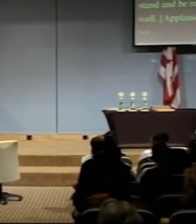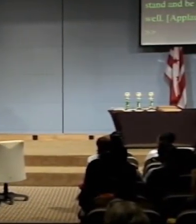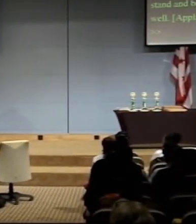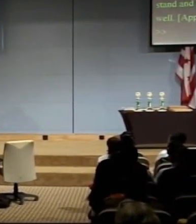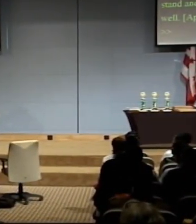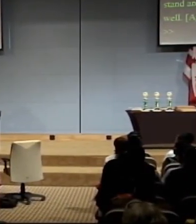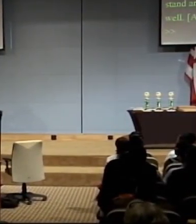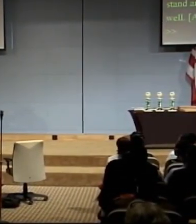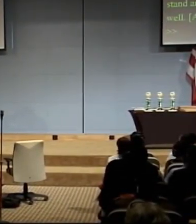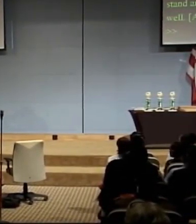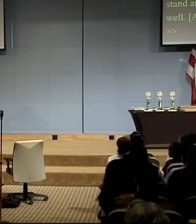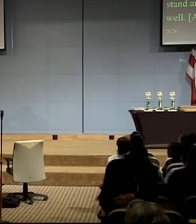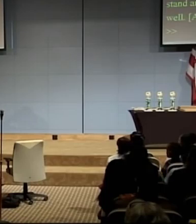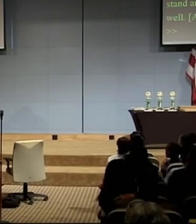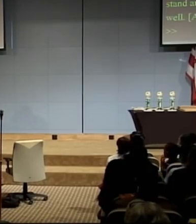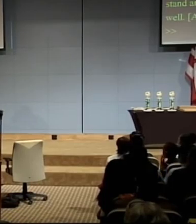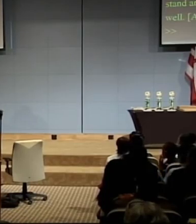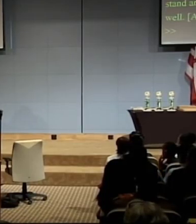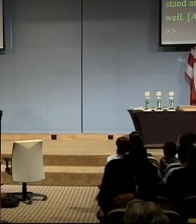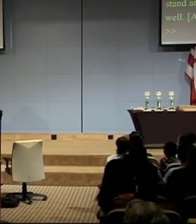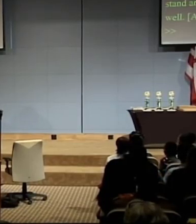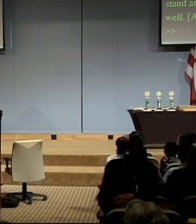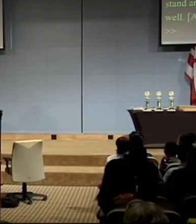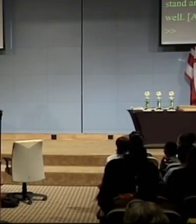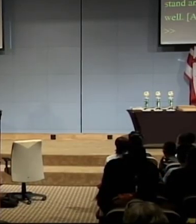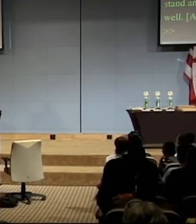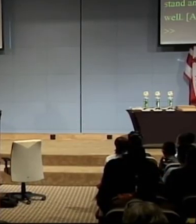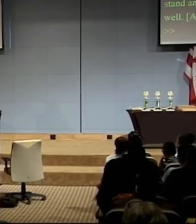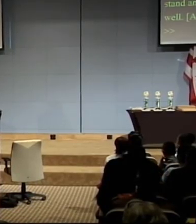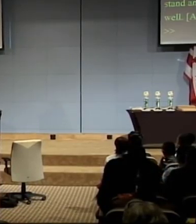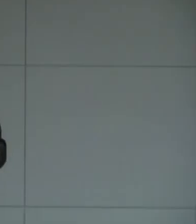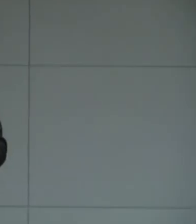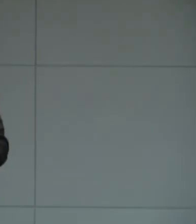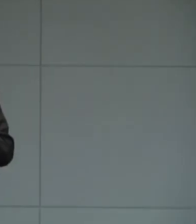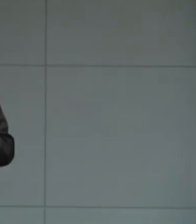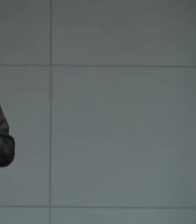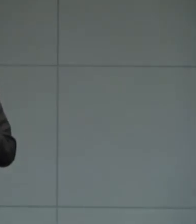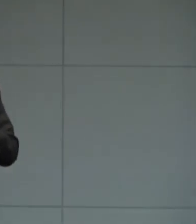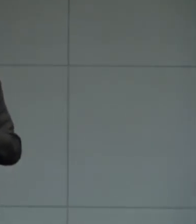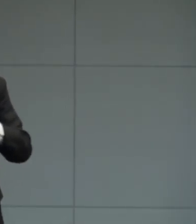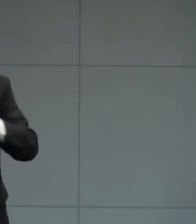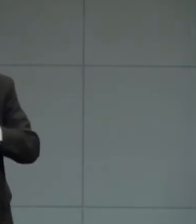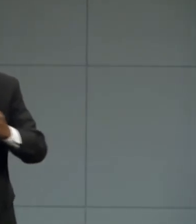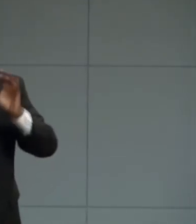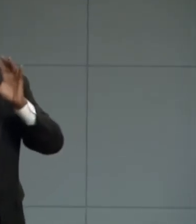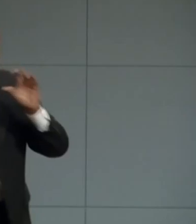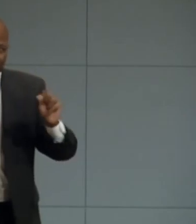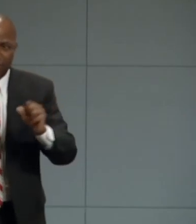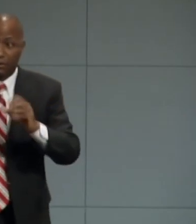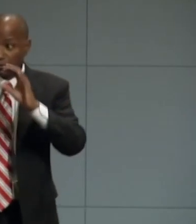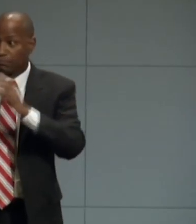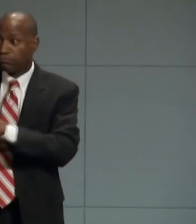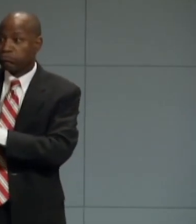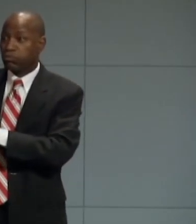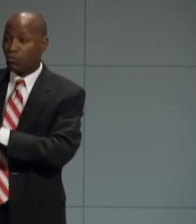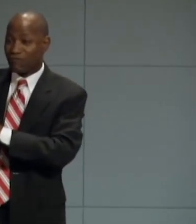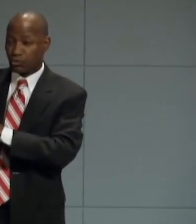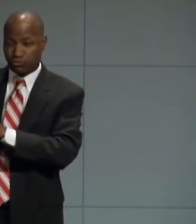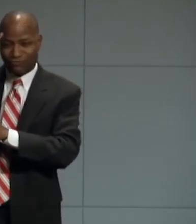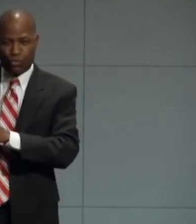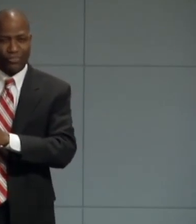We also have from the Office of Special Rehabilitation and Special Education Services,